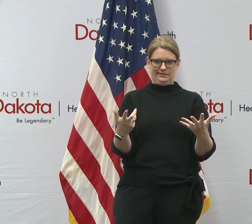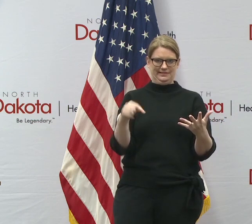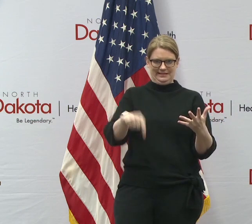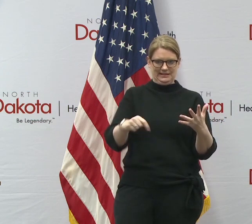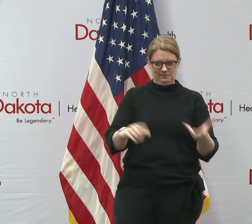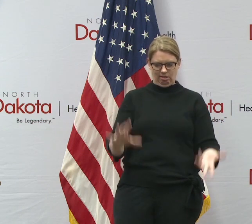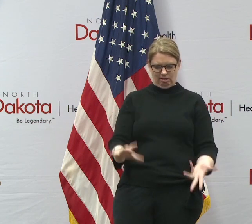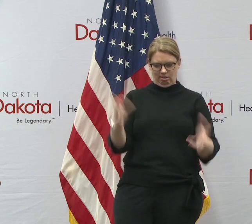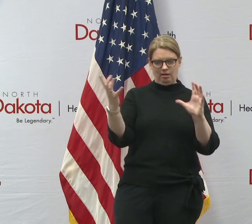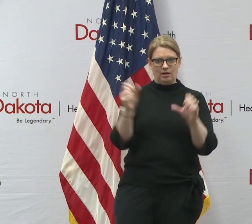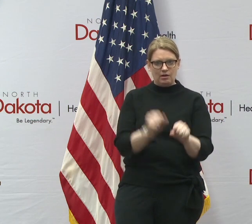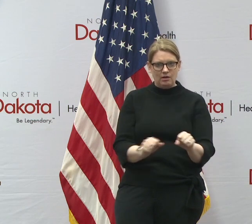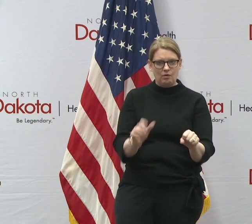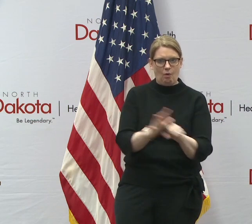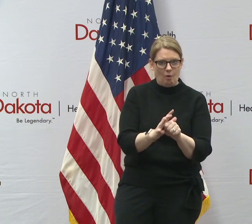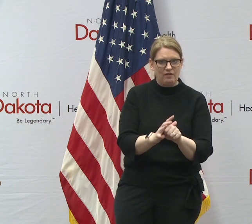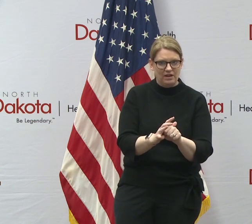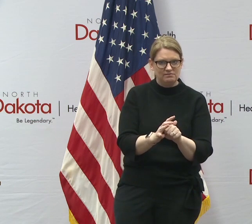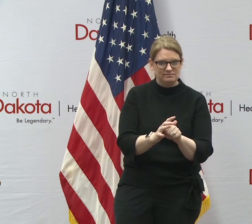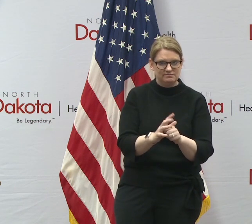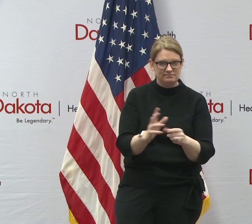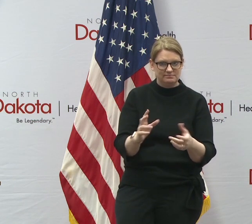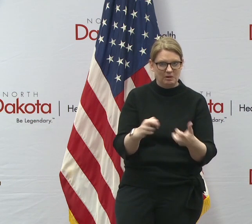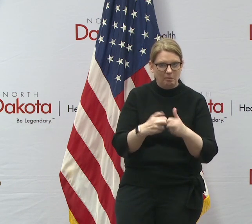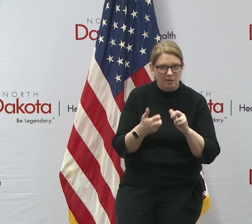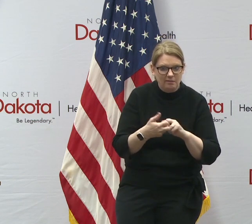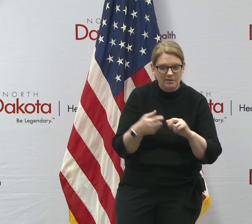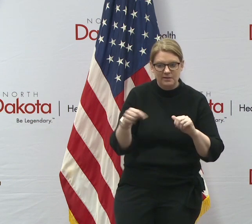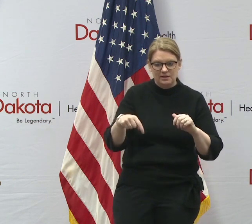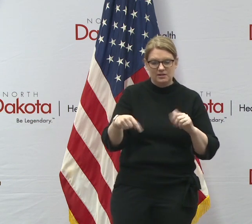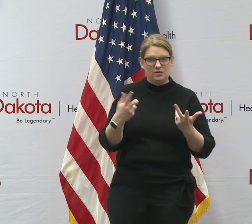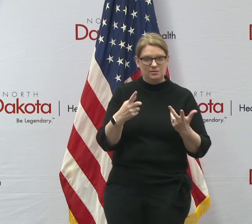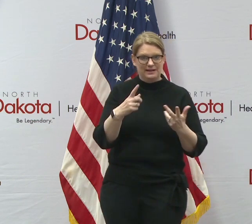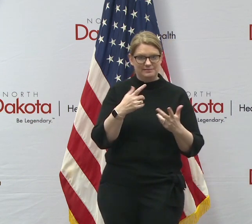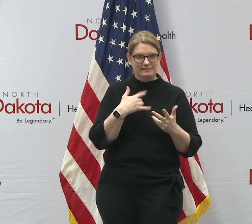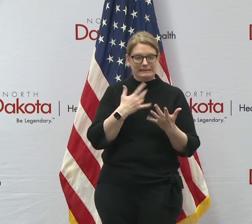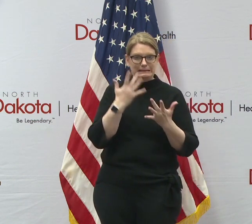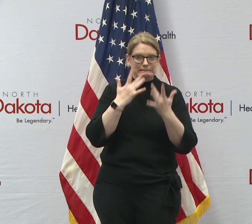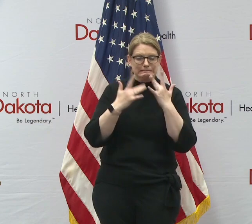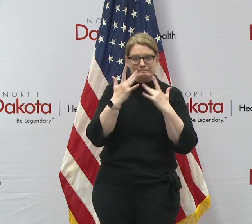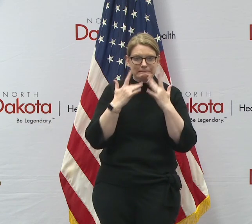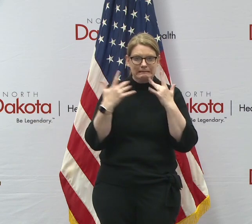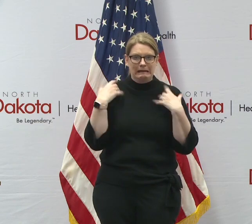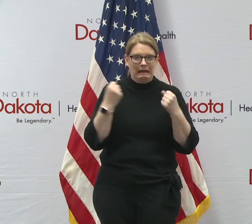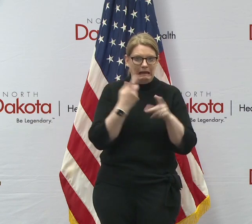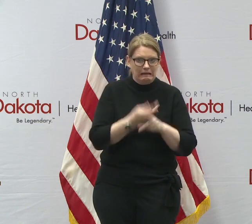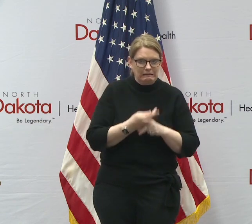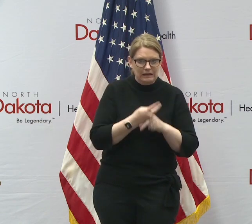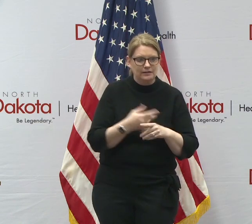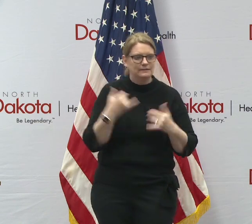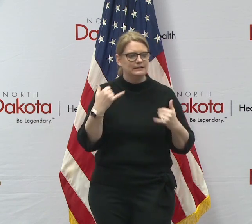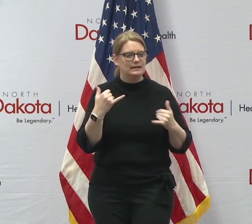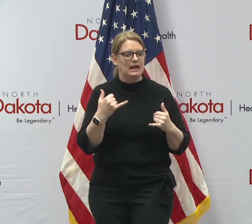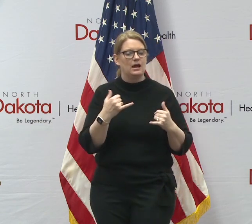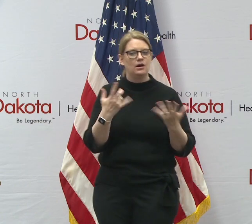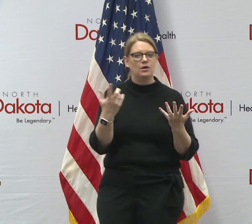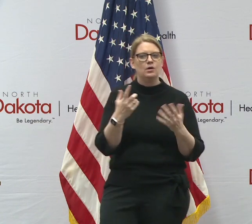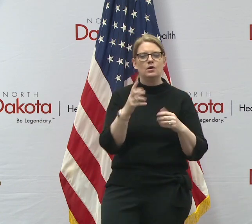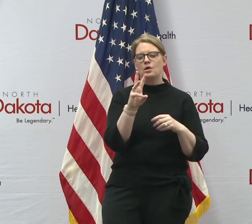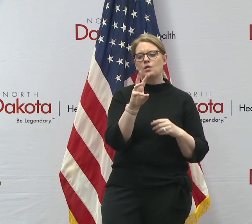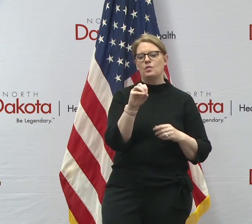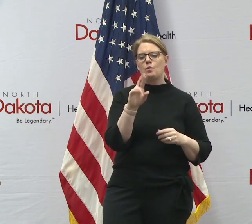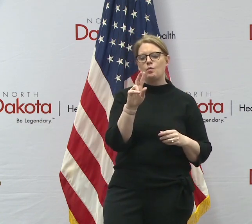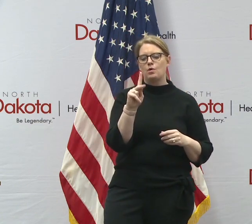crisis, we were short of healthcare workers in our state. And so today we're announcing that we're activating the